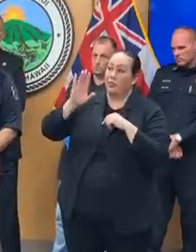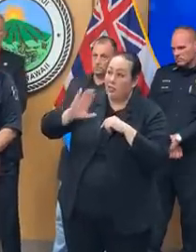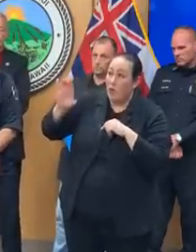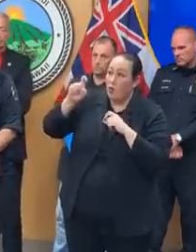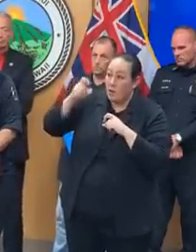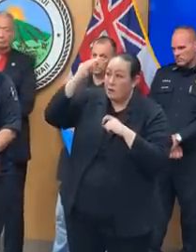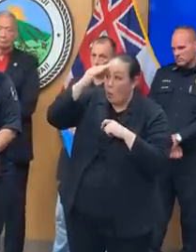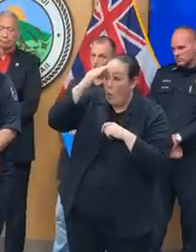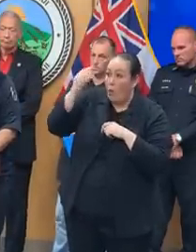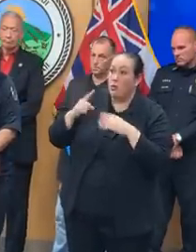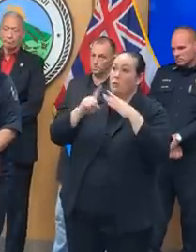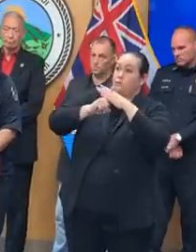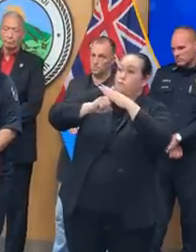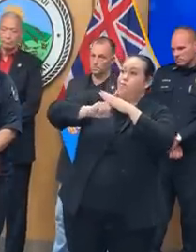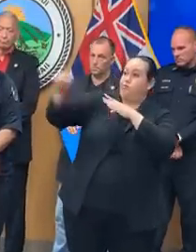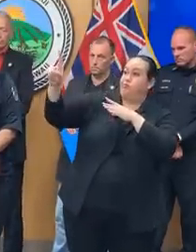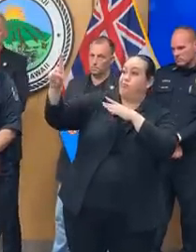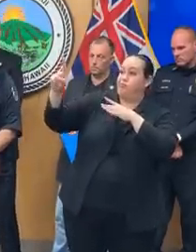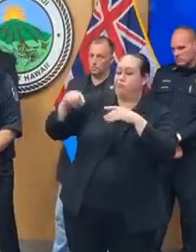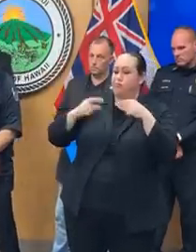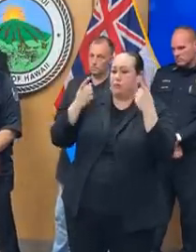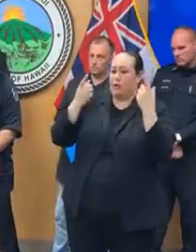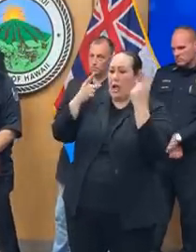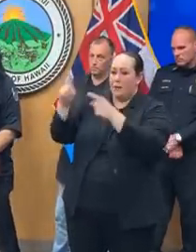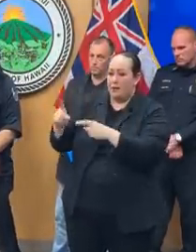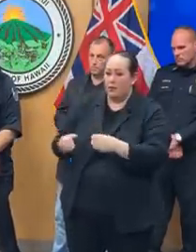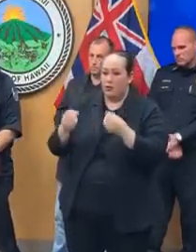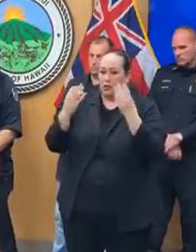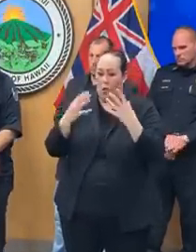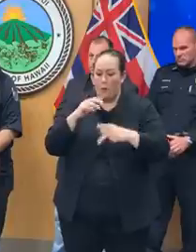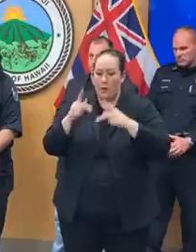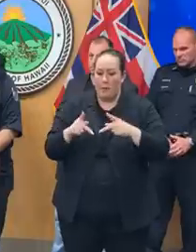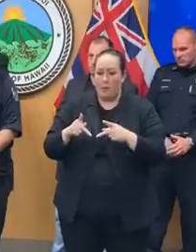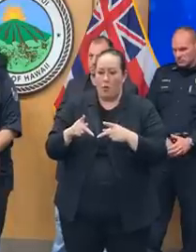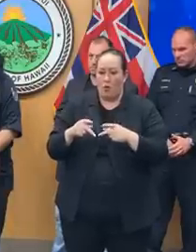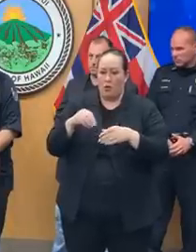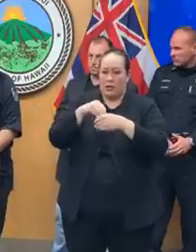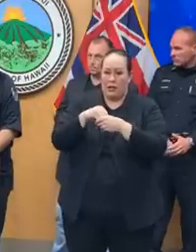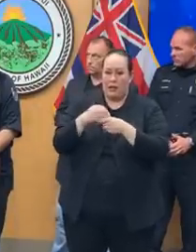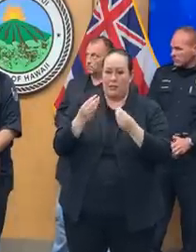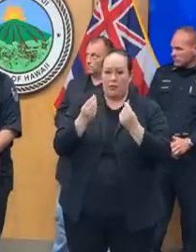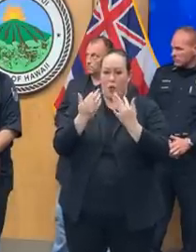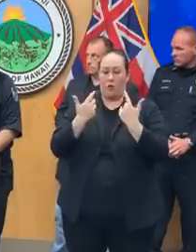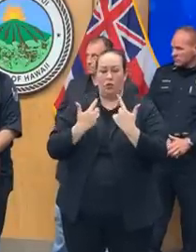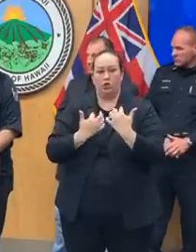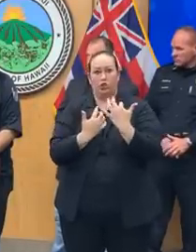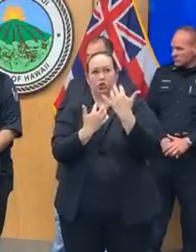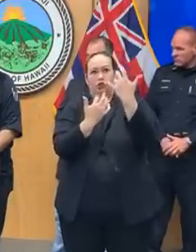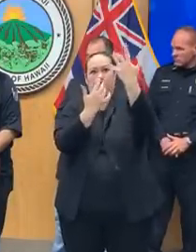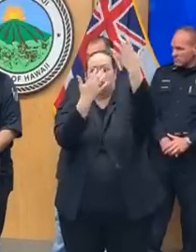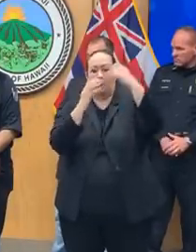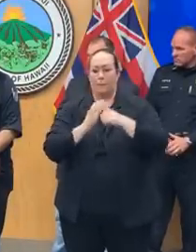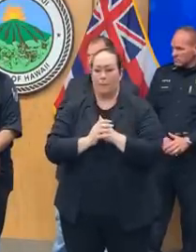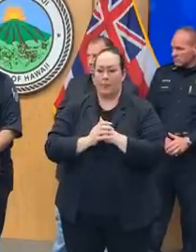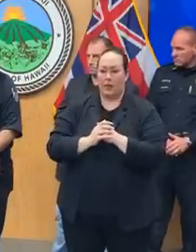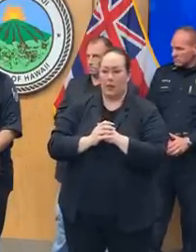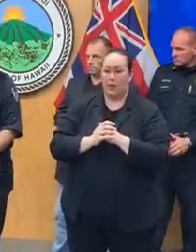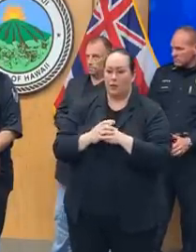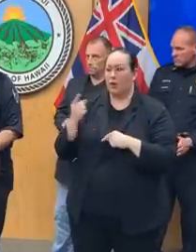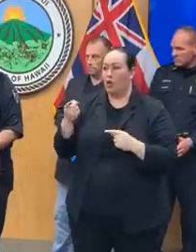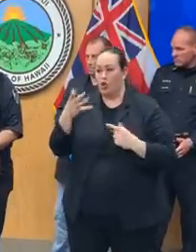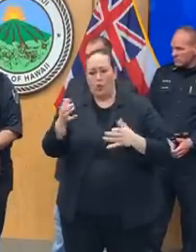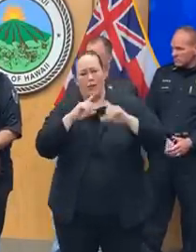there was a crisis emerging. And as we know, so many bodies were found in the ground. Do you want him to give you the answer, or I do you do, want to but I give?